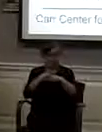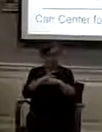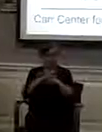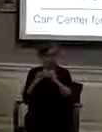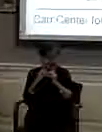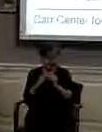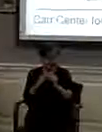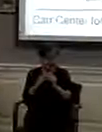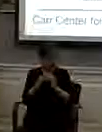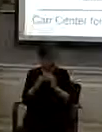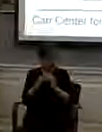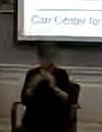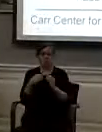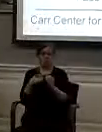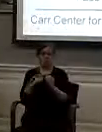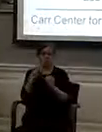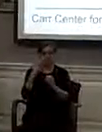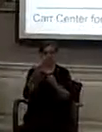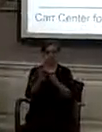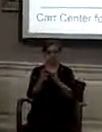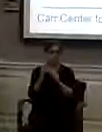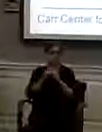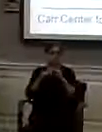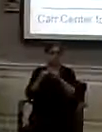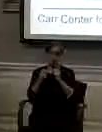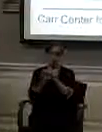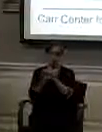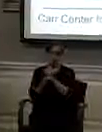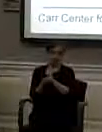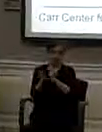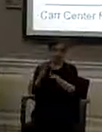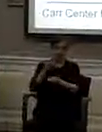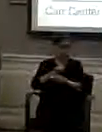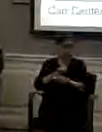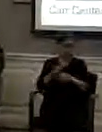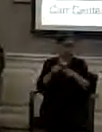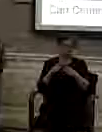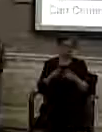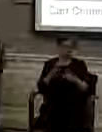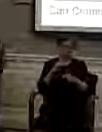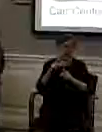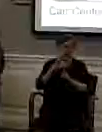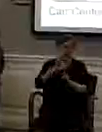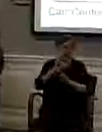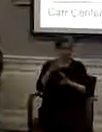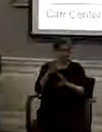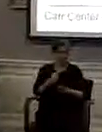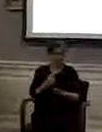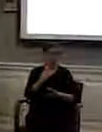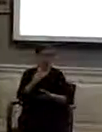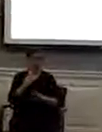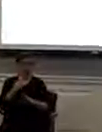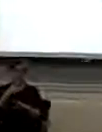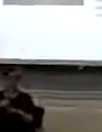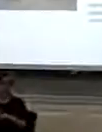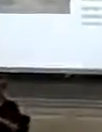of the challenges and opportunities for social transformation during acute and protracted conflict.